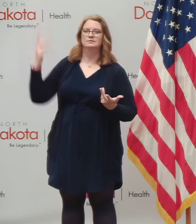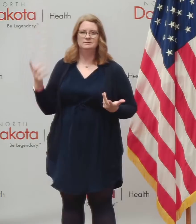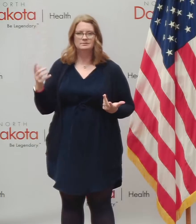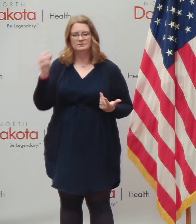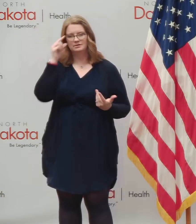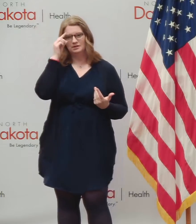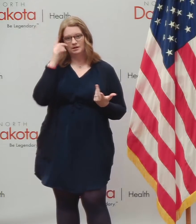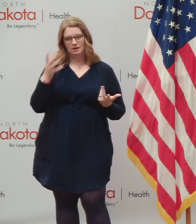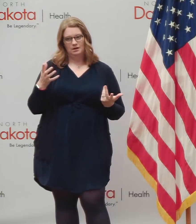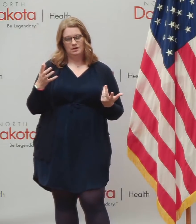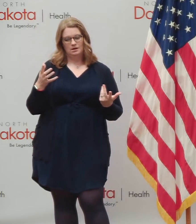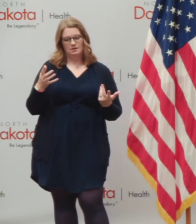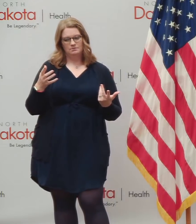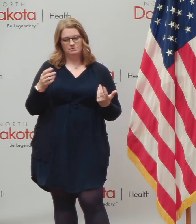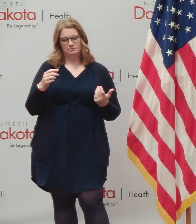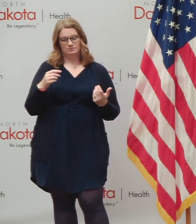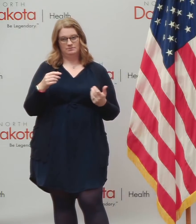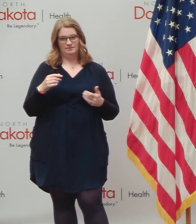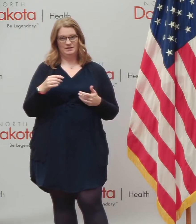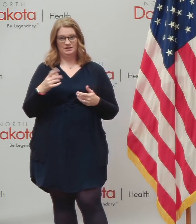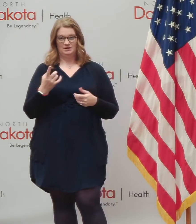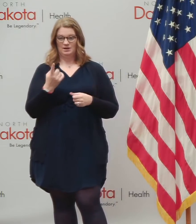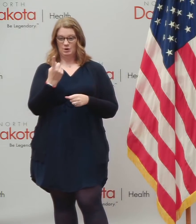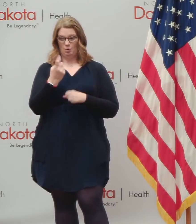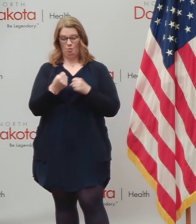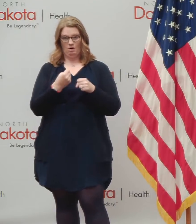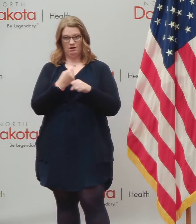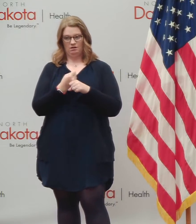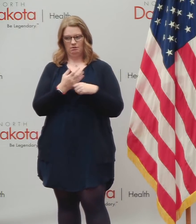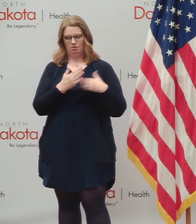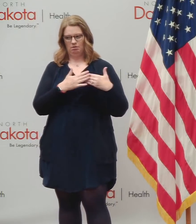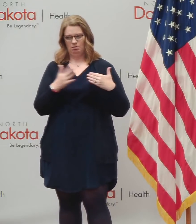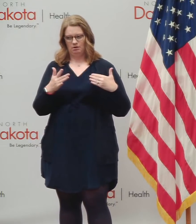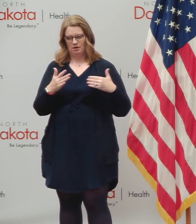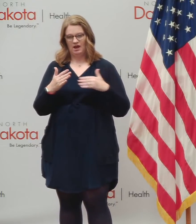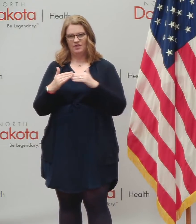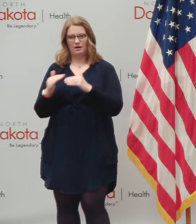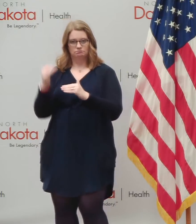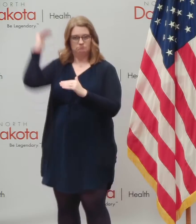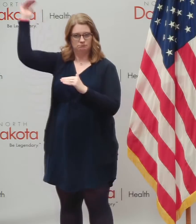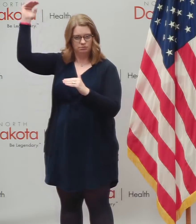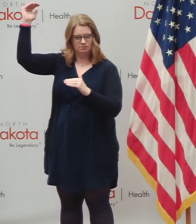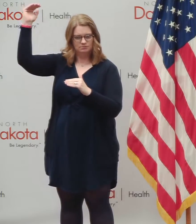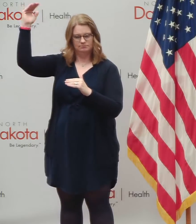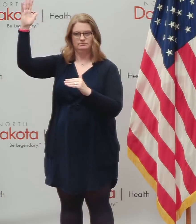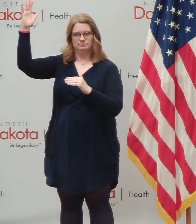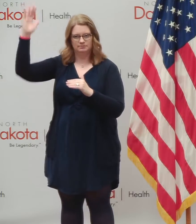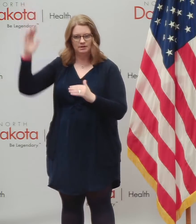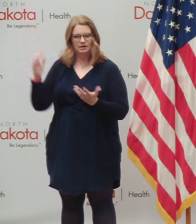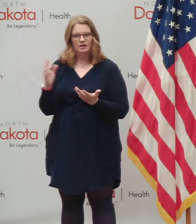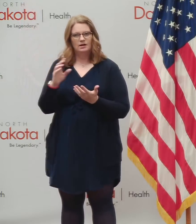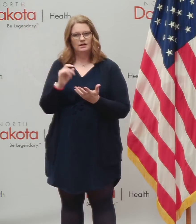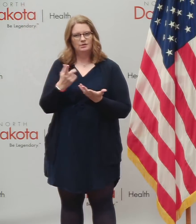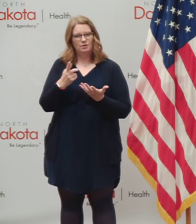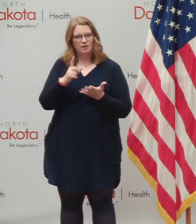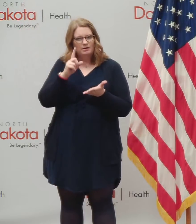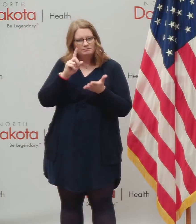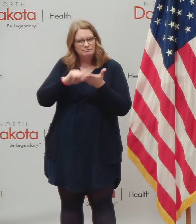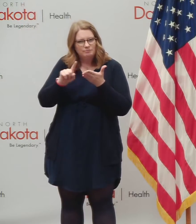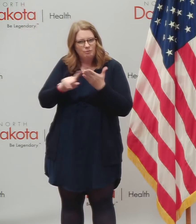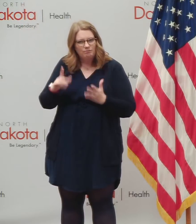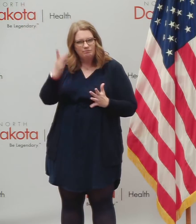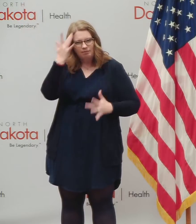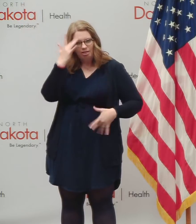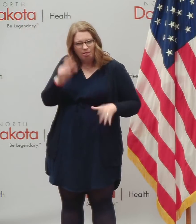through a biennium, and you're doing 20 to 30 times more activity across key functions in epidemiology, in the lab,